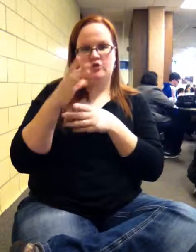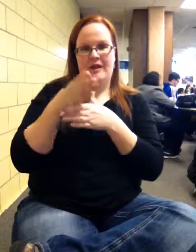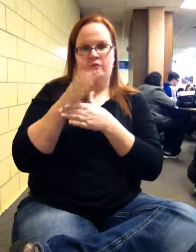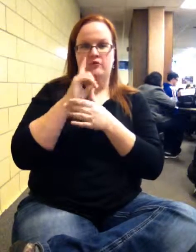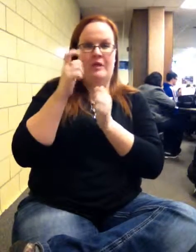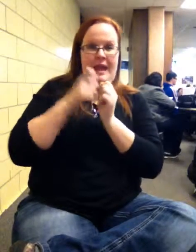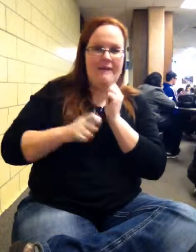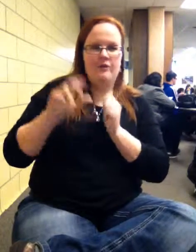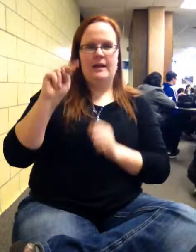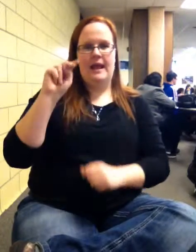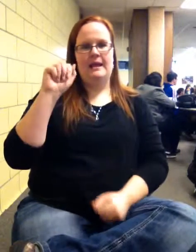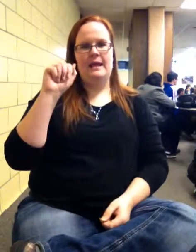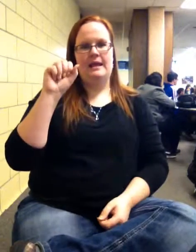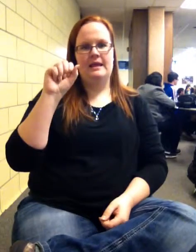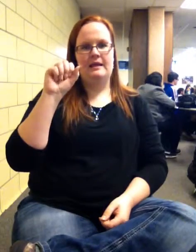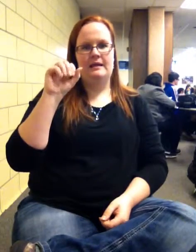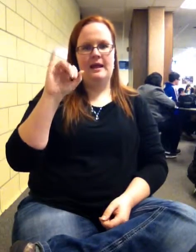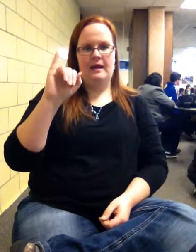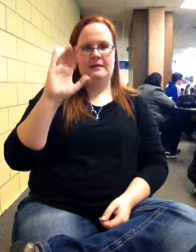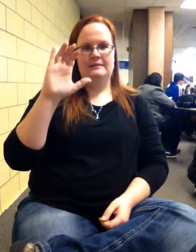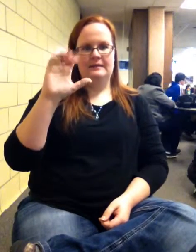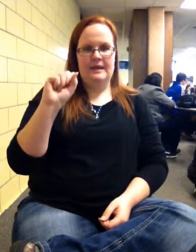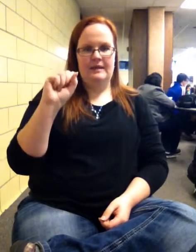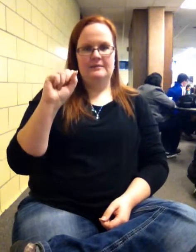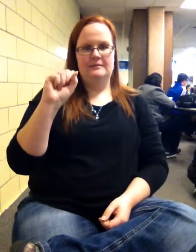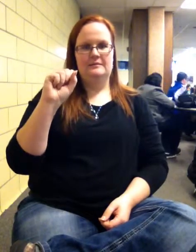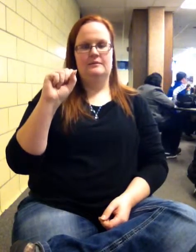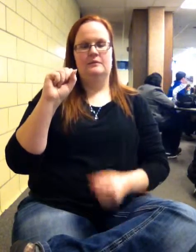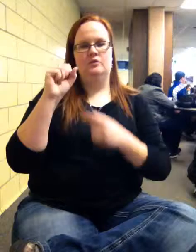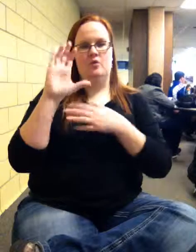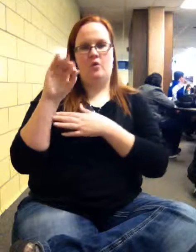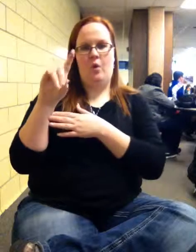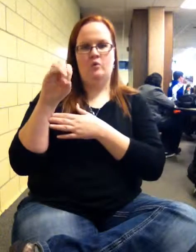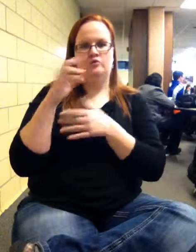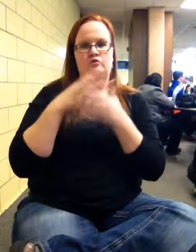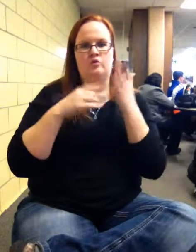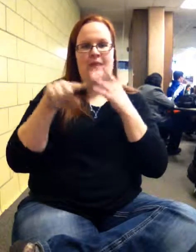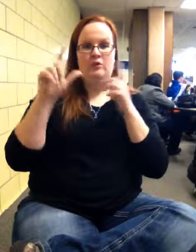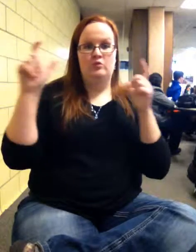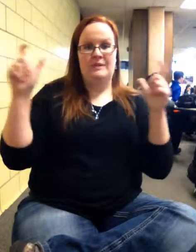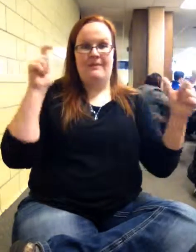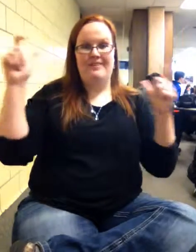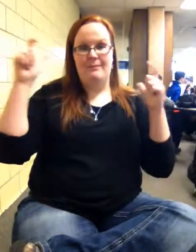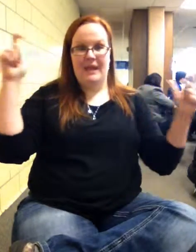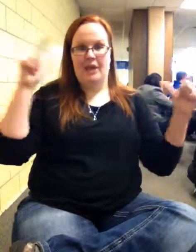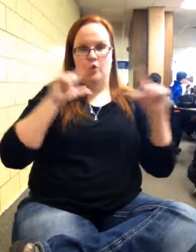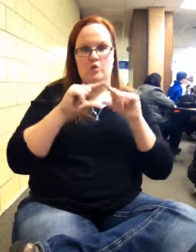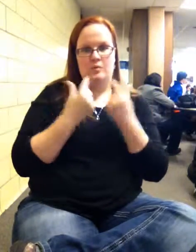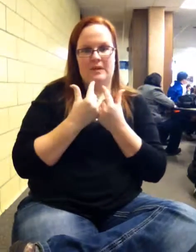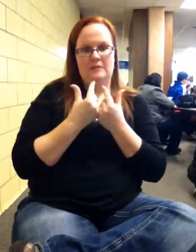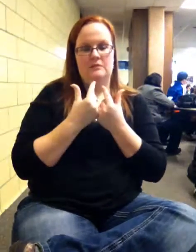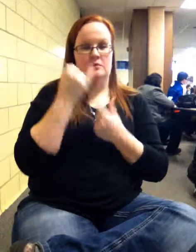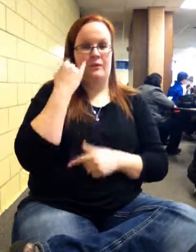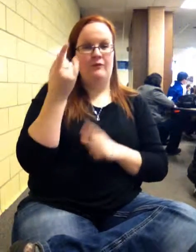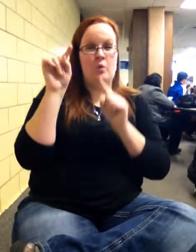NAICS code. So they just do some of the larger ones, some of the larger groupings. So if you get over there and your